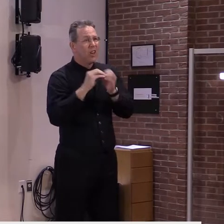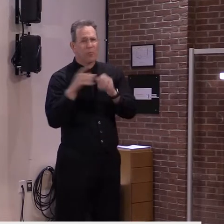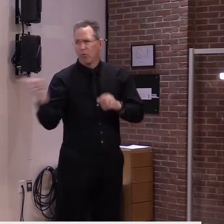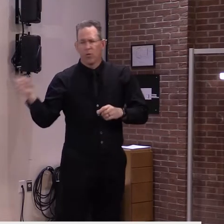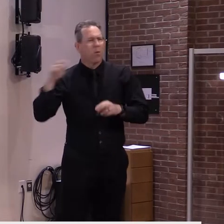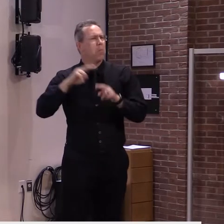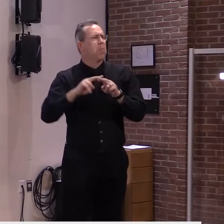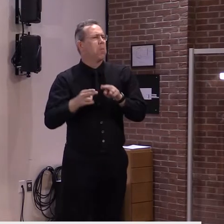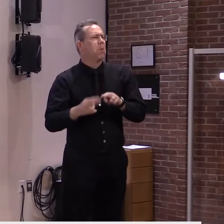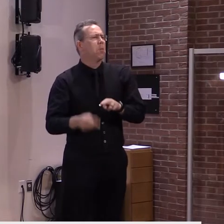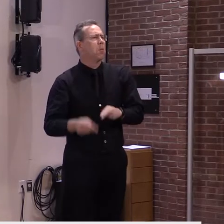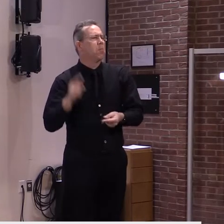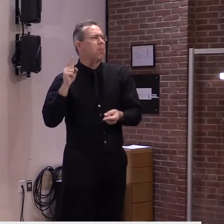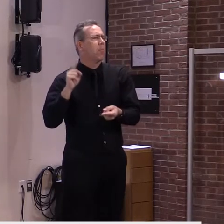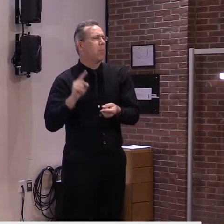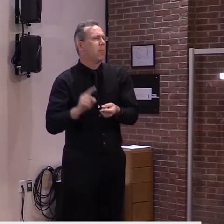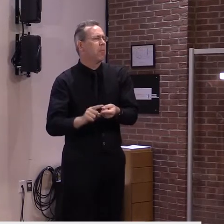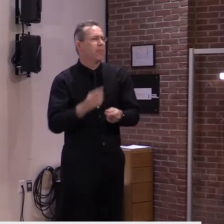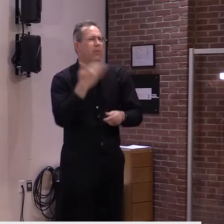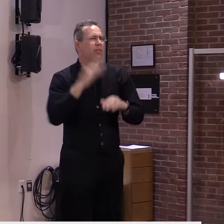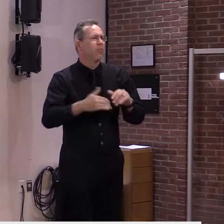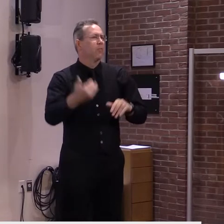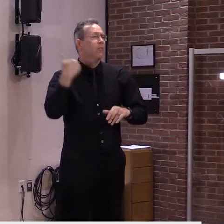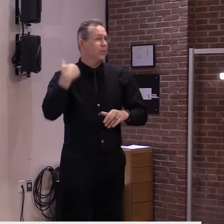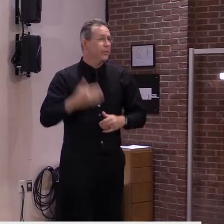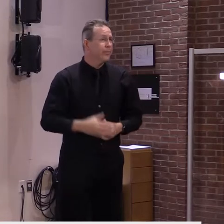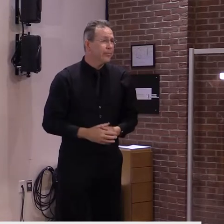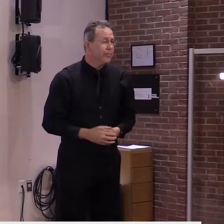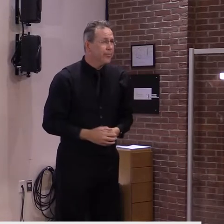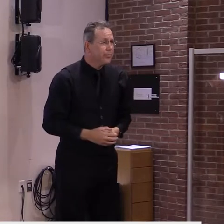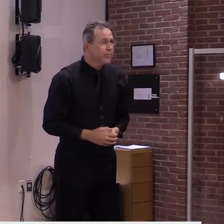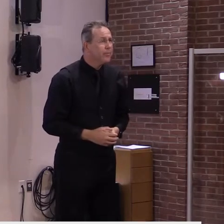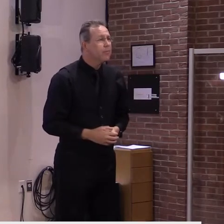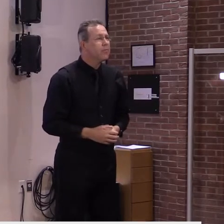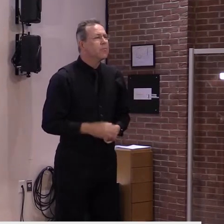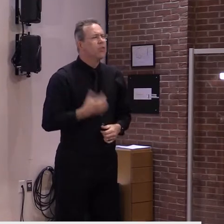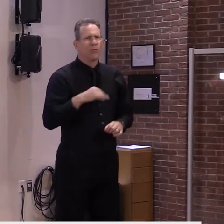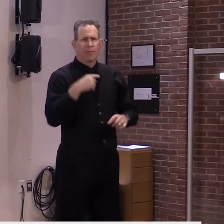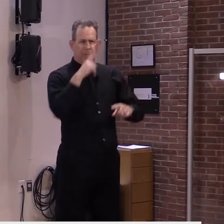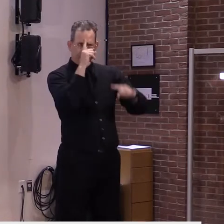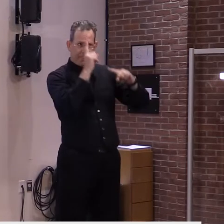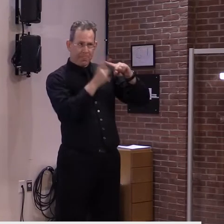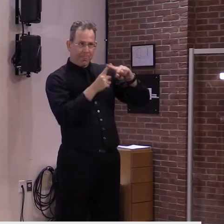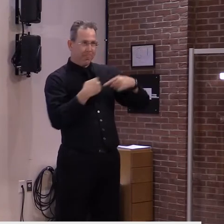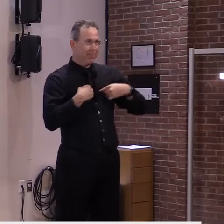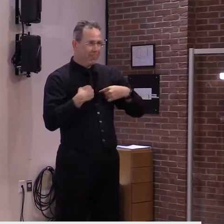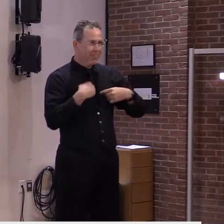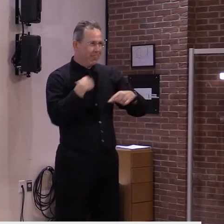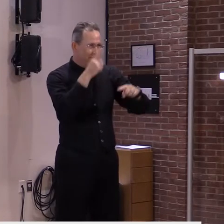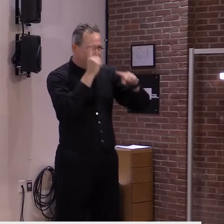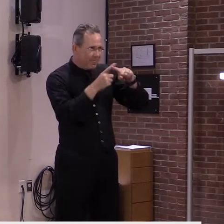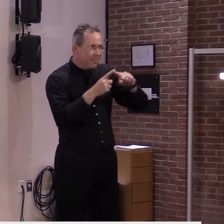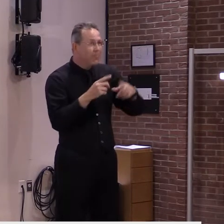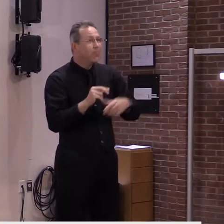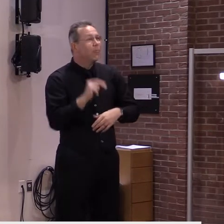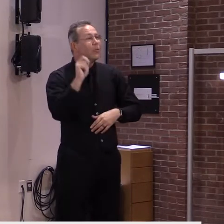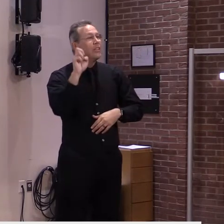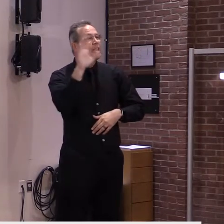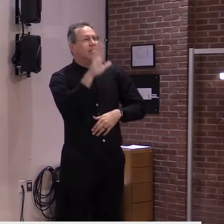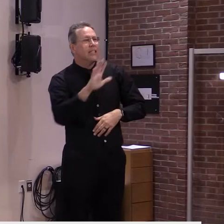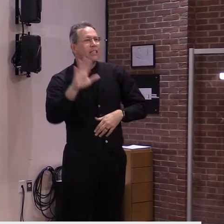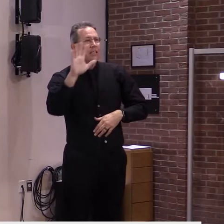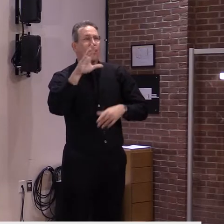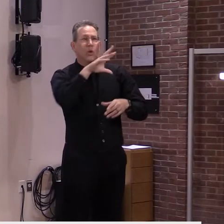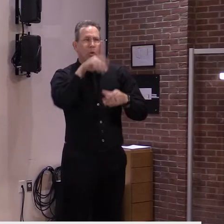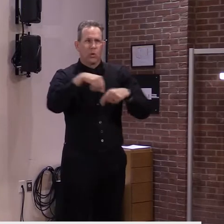the pandemic, continuing to paint a very optimistic picture for the Northeast and for Vermont. Now,